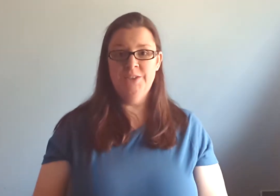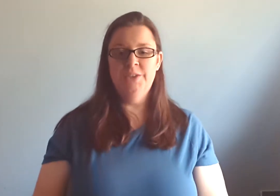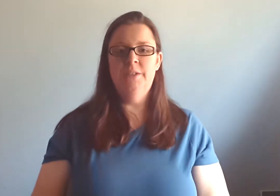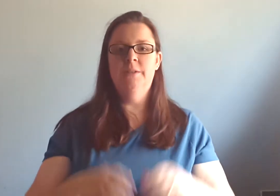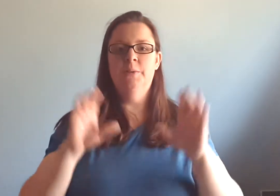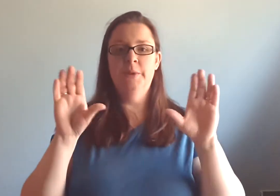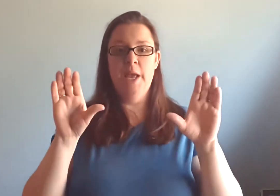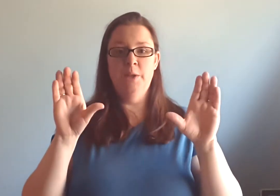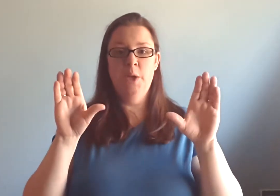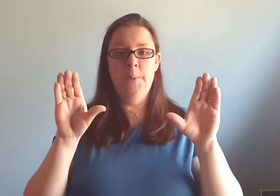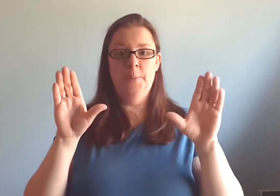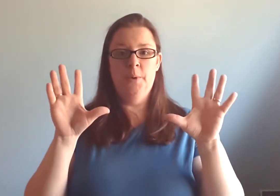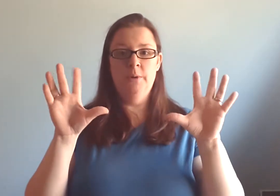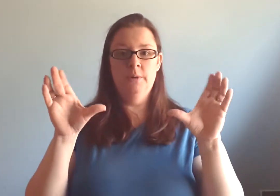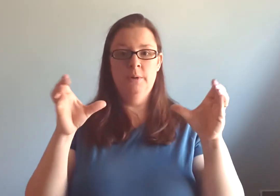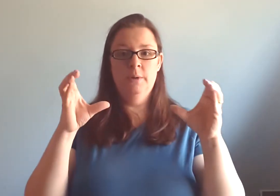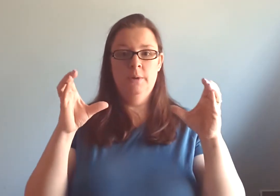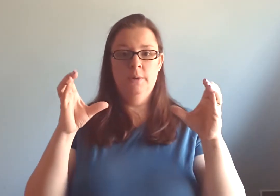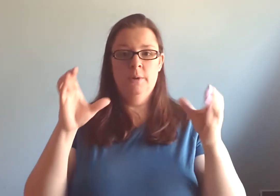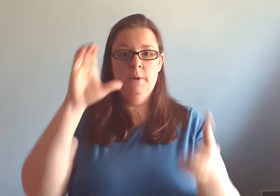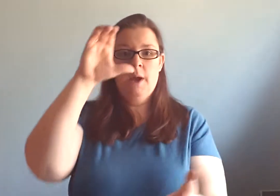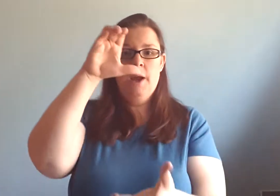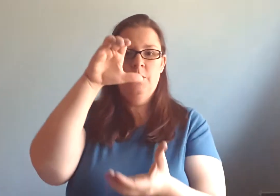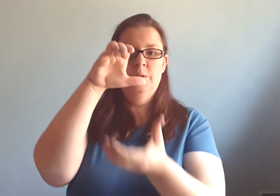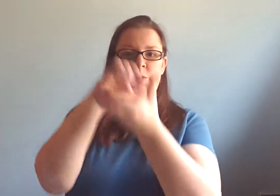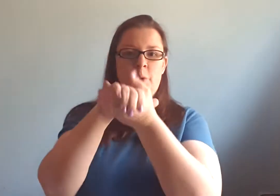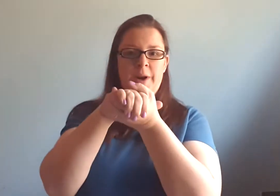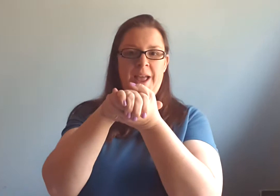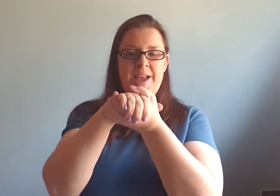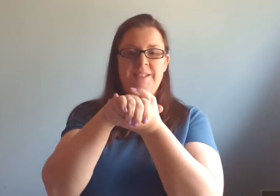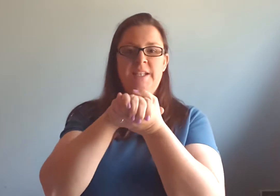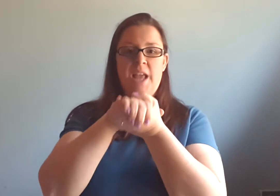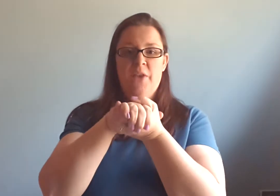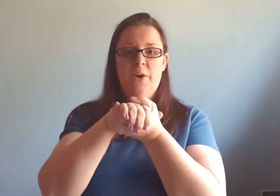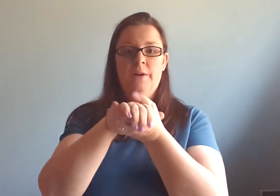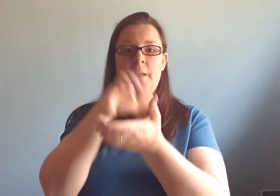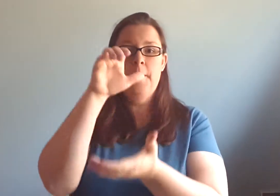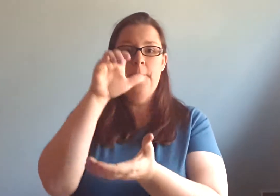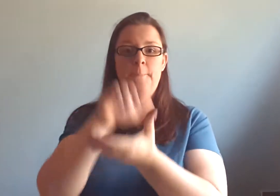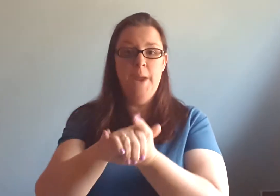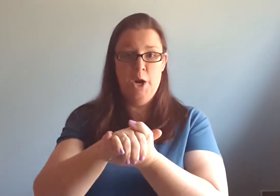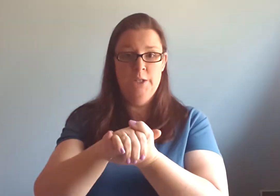Marriage. You take 2 people and you join hands together. Marriage.